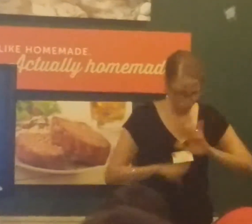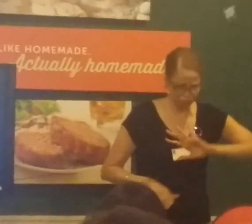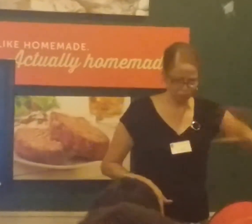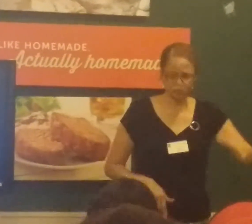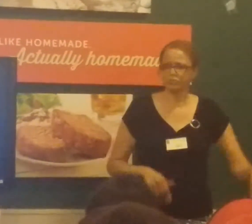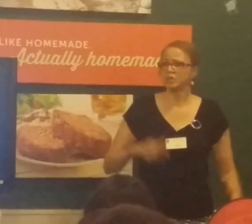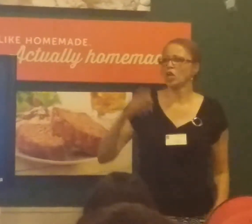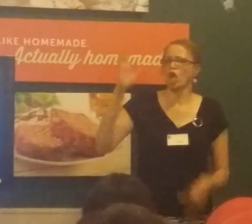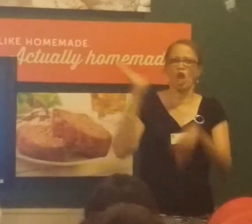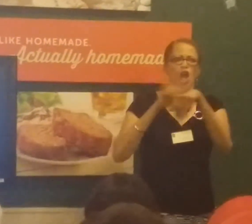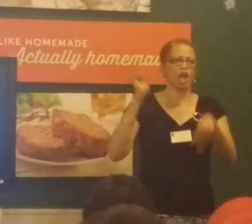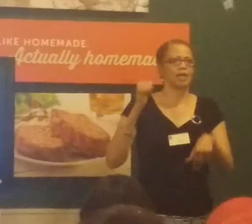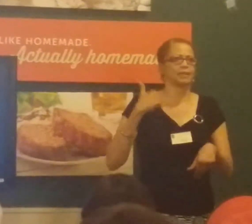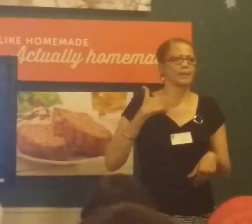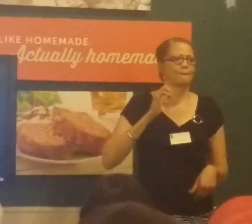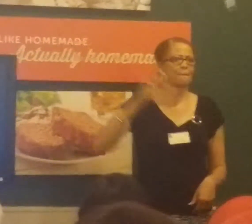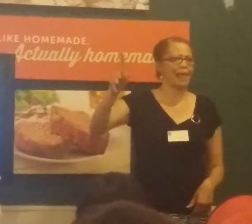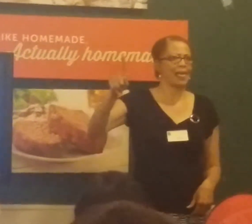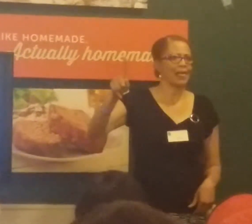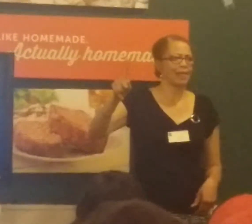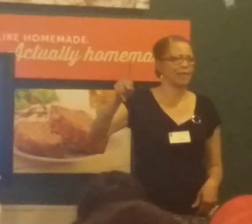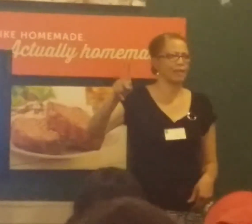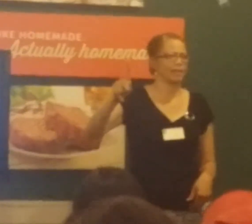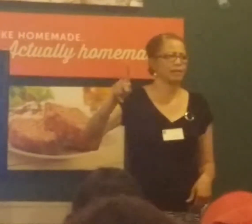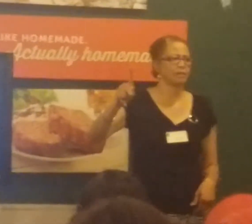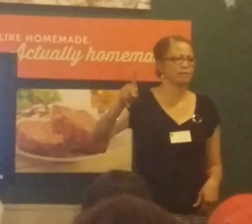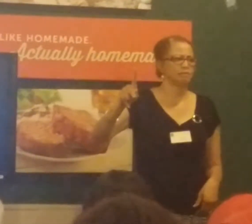she was there, she checked me in, and then they called me back.